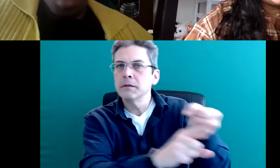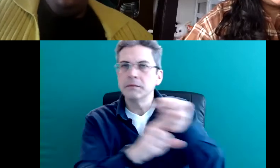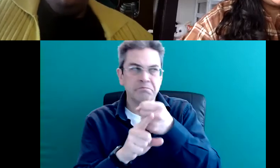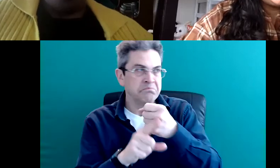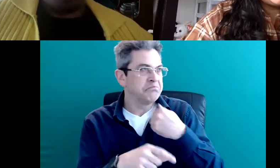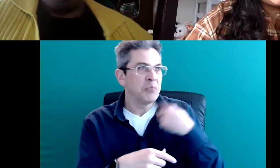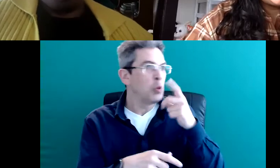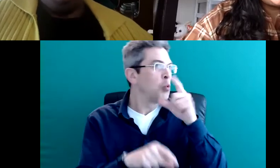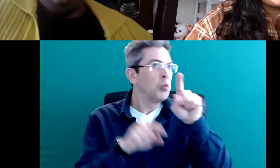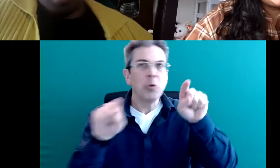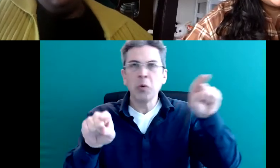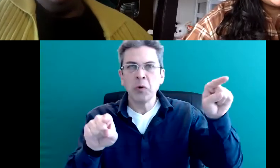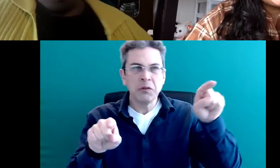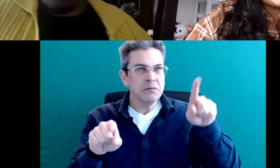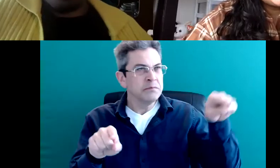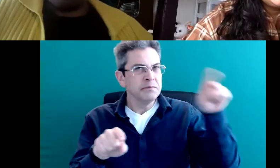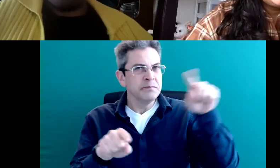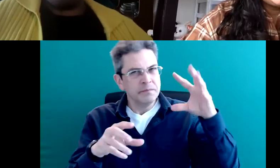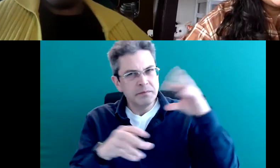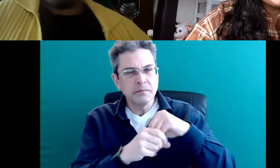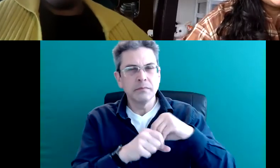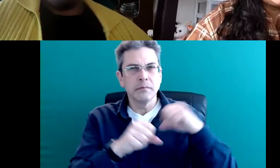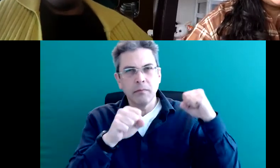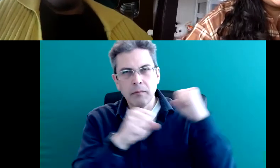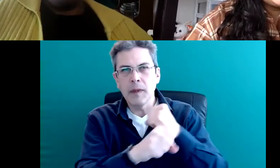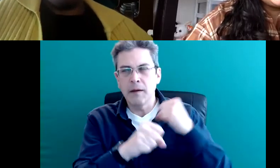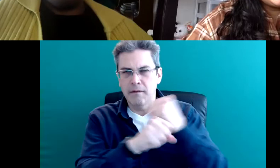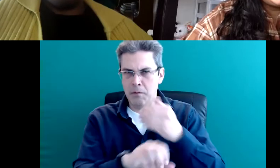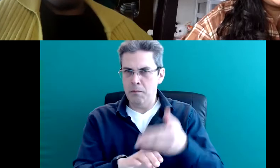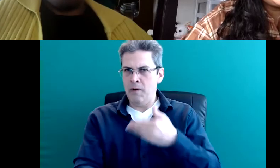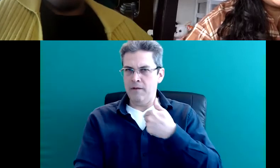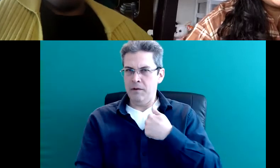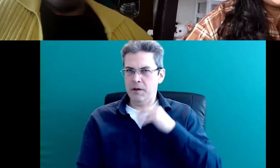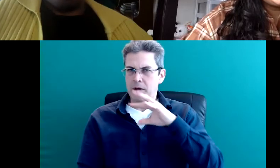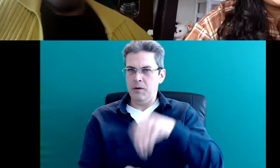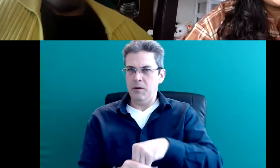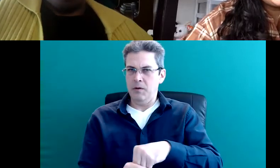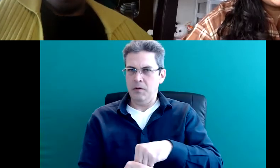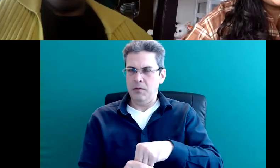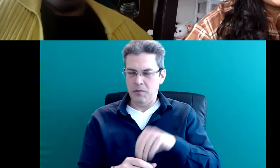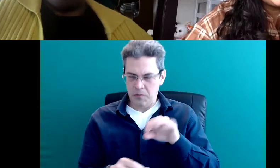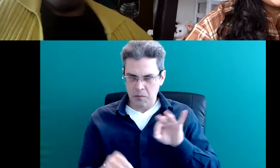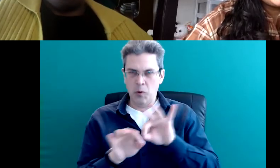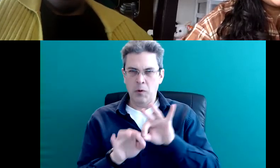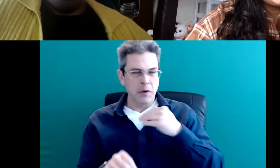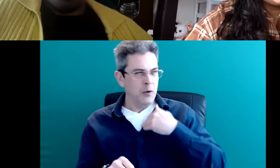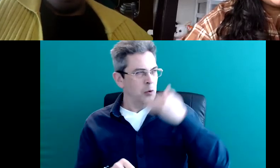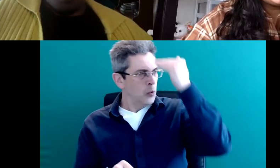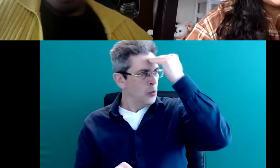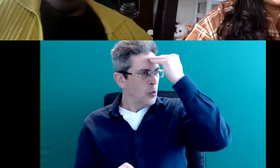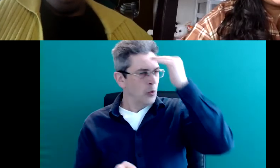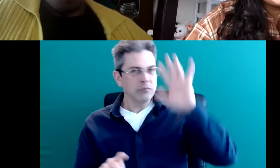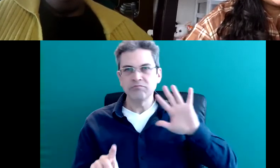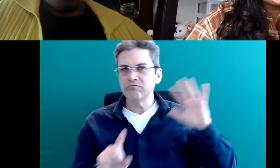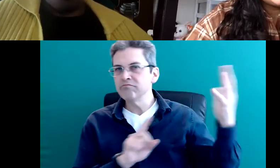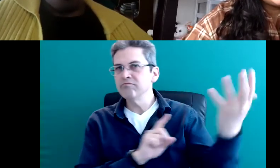since before I even got online. So it was really important for me to really understand the communities that I was being a part